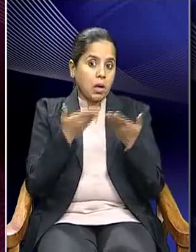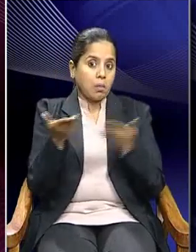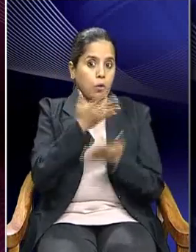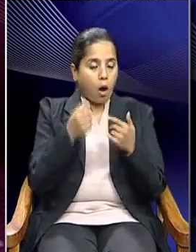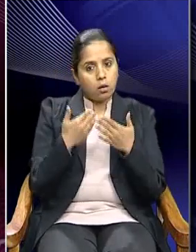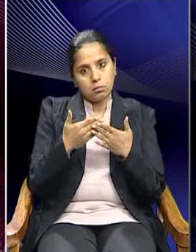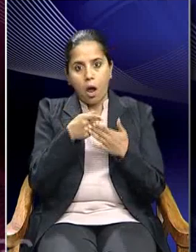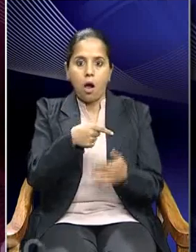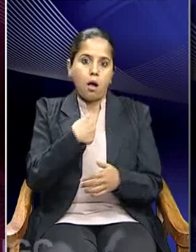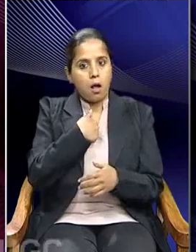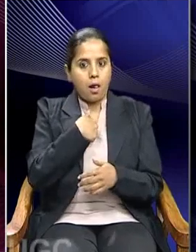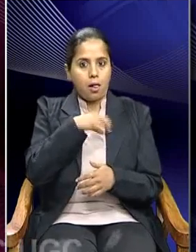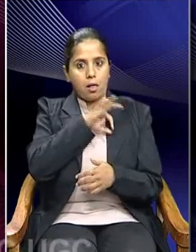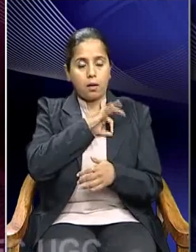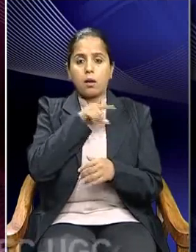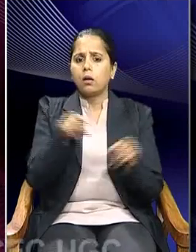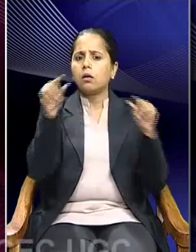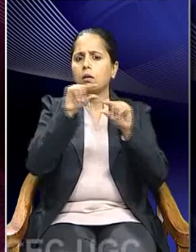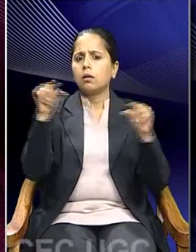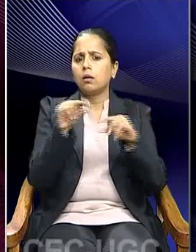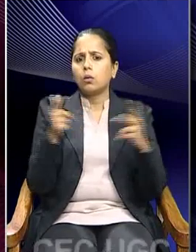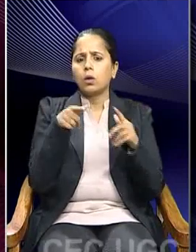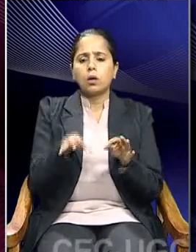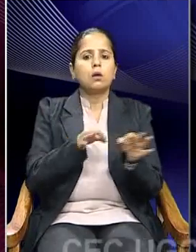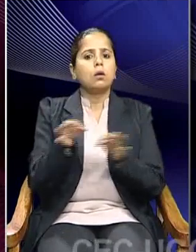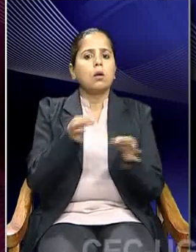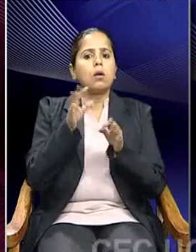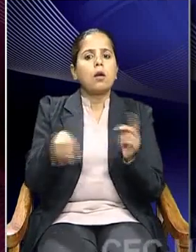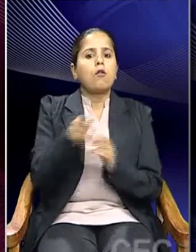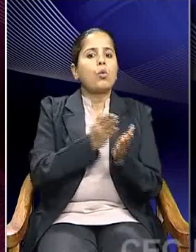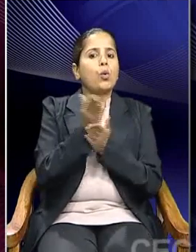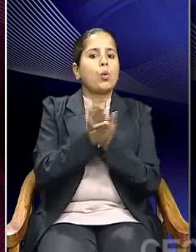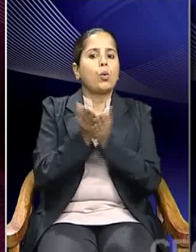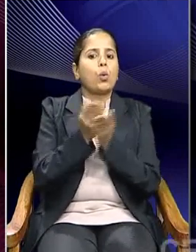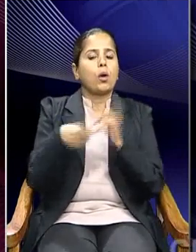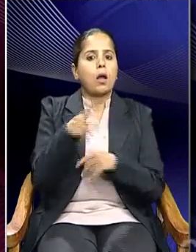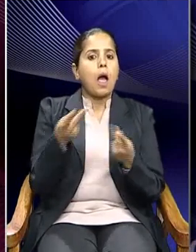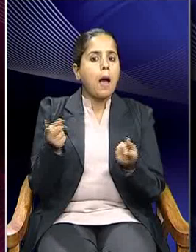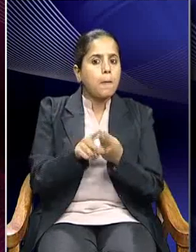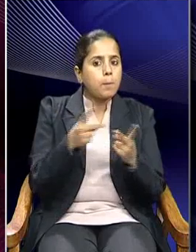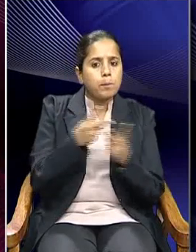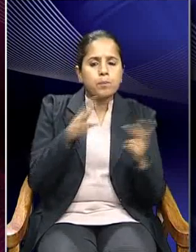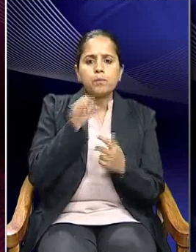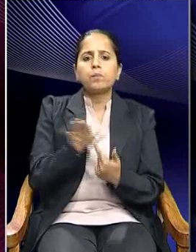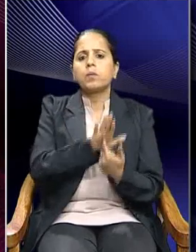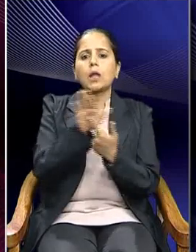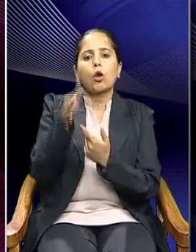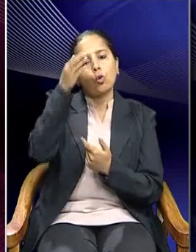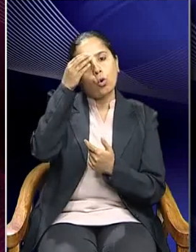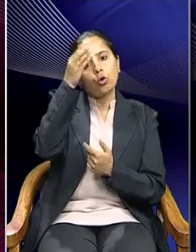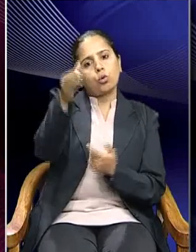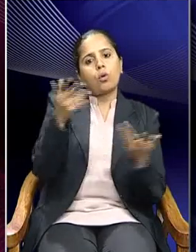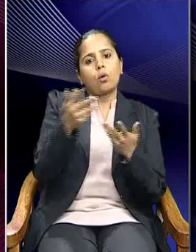studying. These statements specify the way in which events represented by concepts